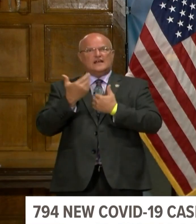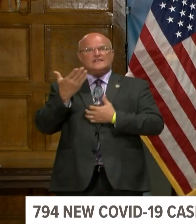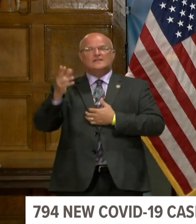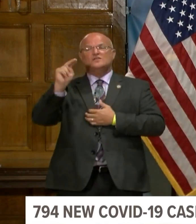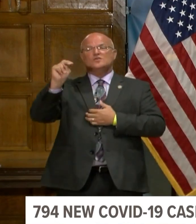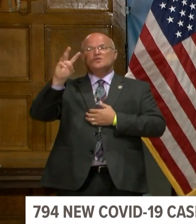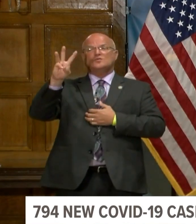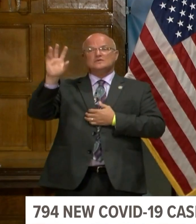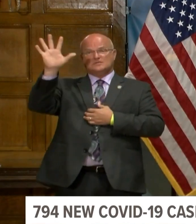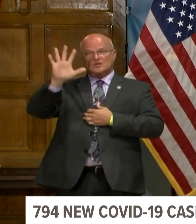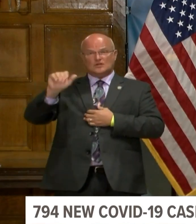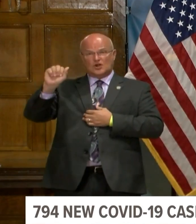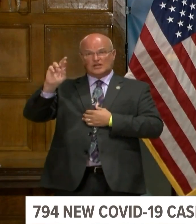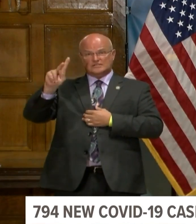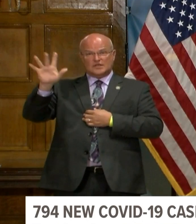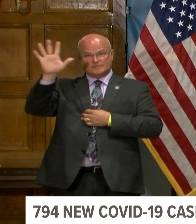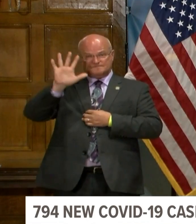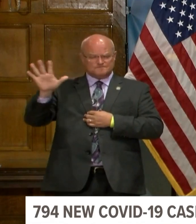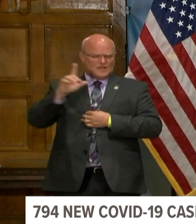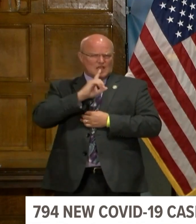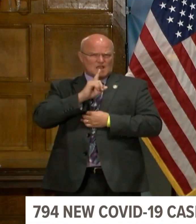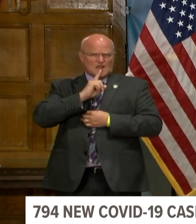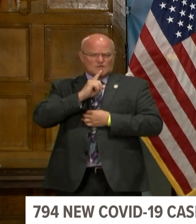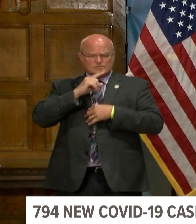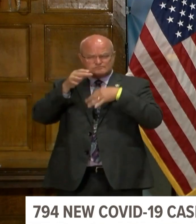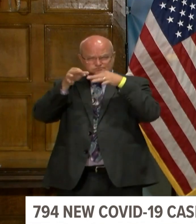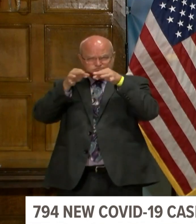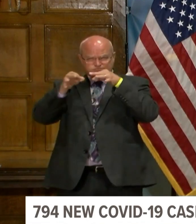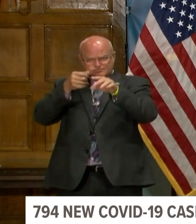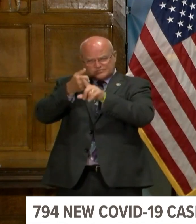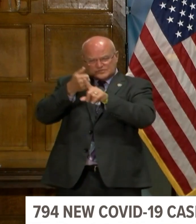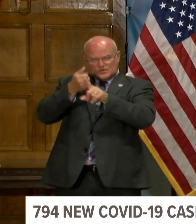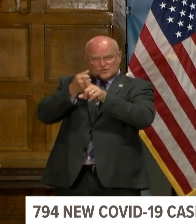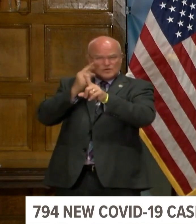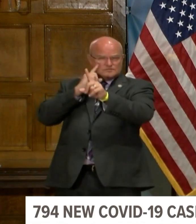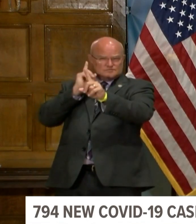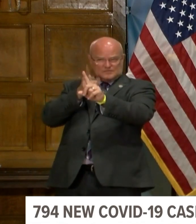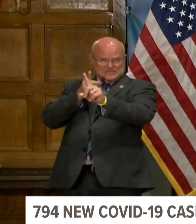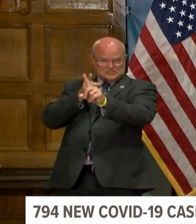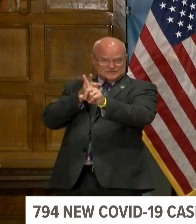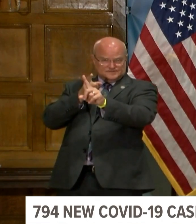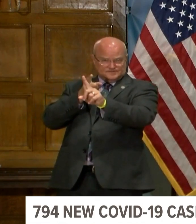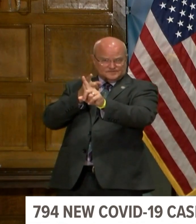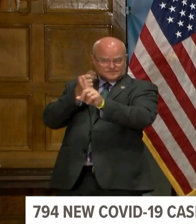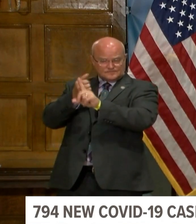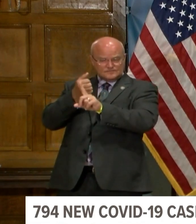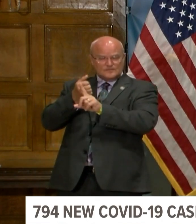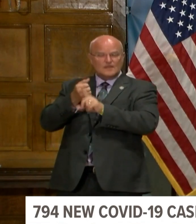in Northwest Arkansas, and they really defined their own mission to a large extent.